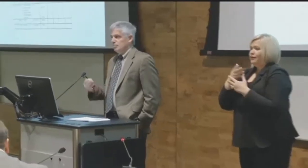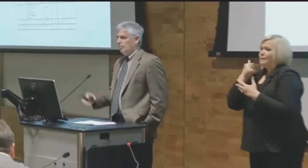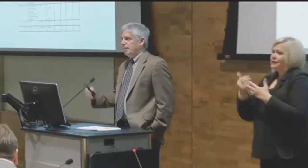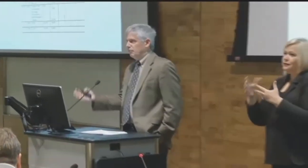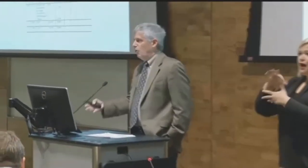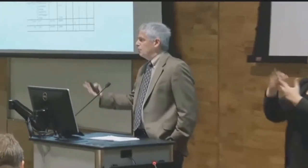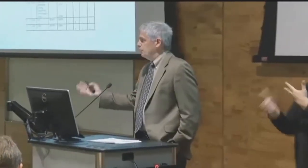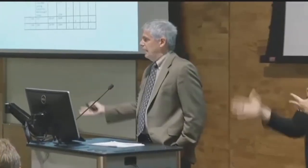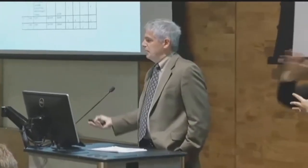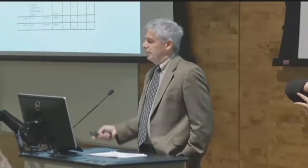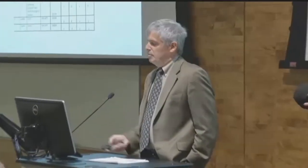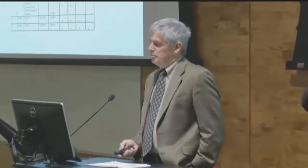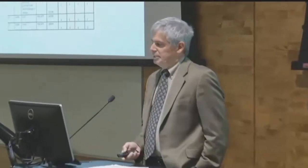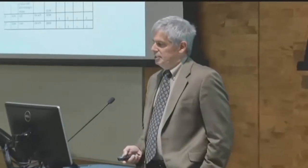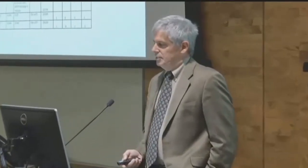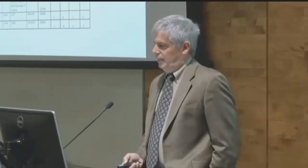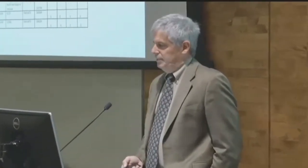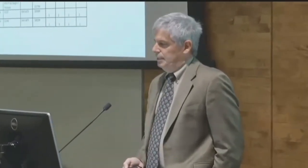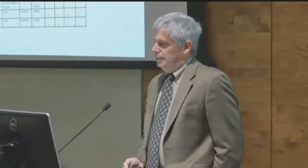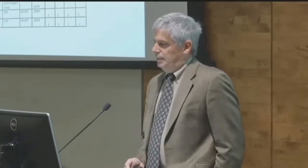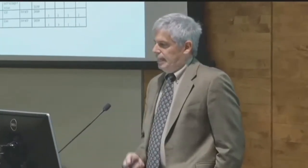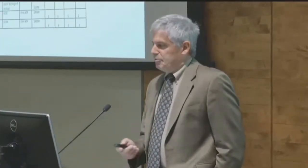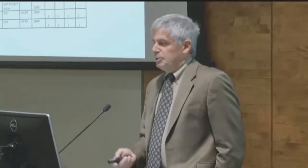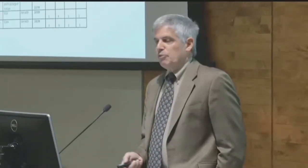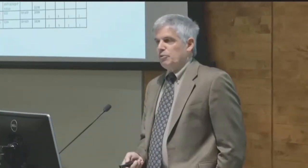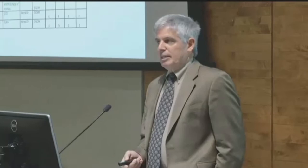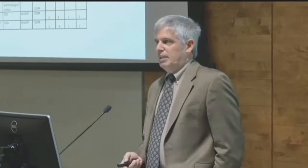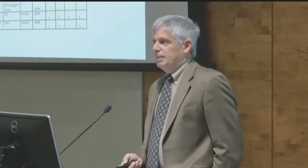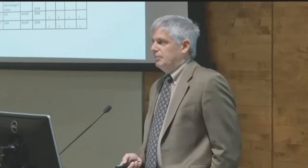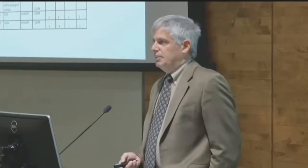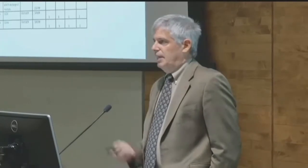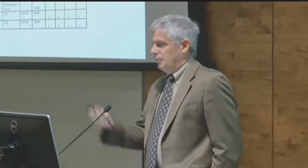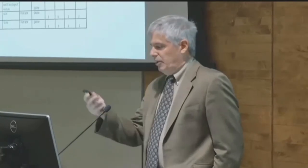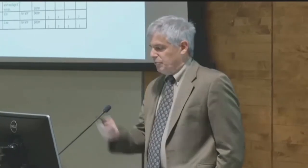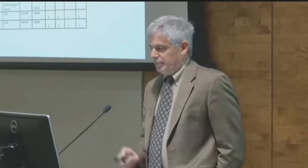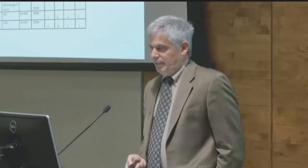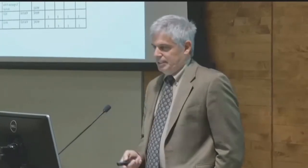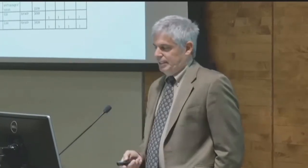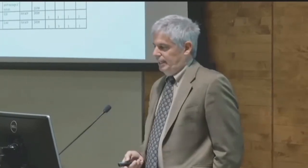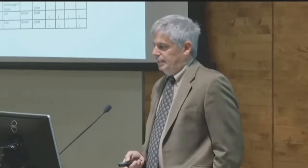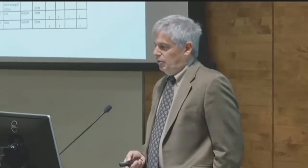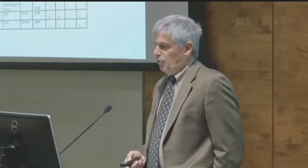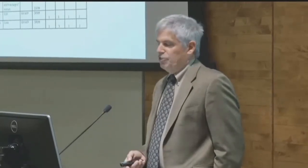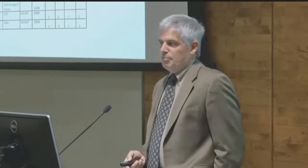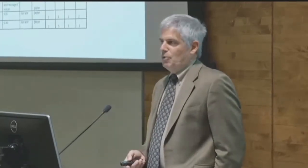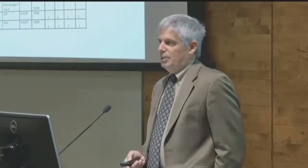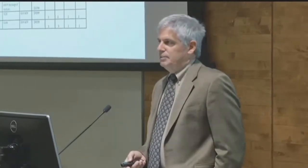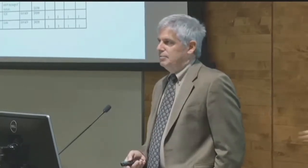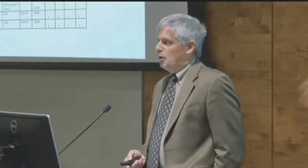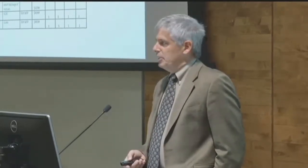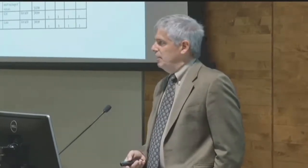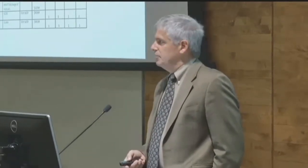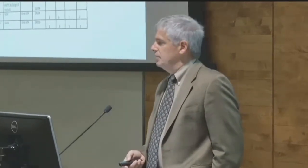from public health cost, reliability, and implementation time. The option that we're recommending here today, or the mayor's recommending today, was number